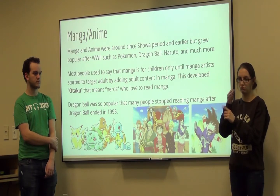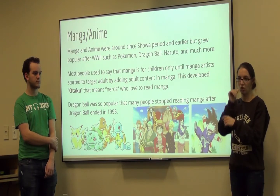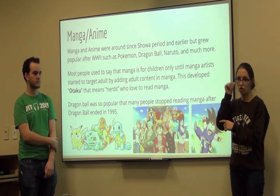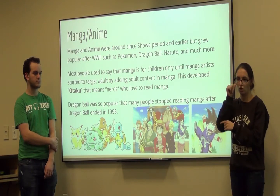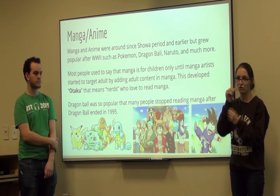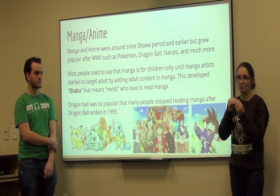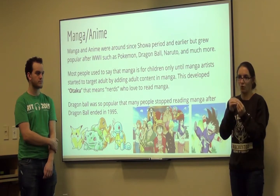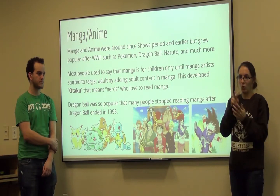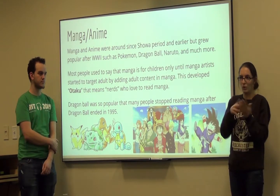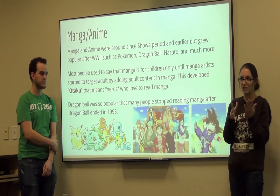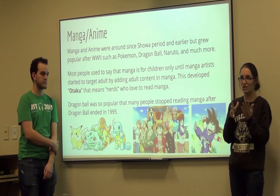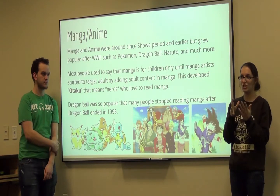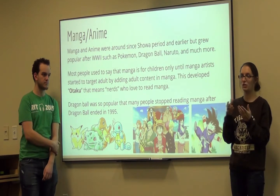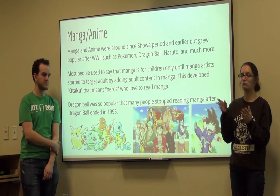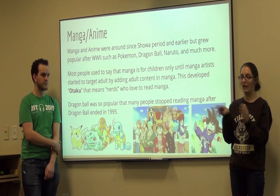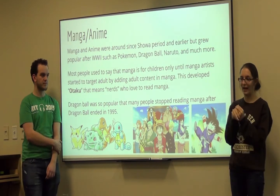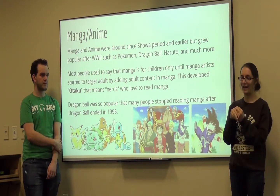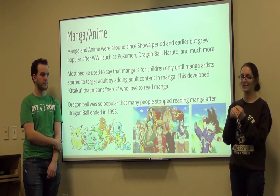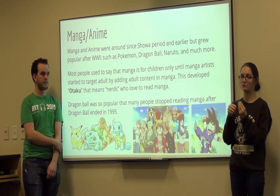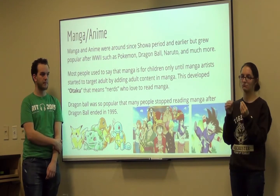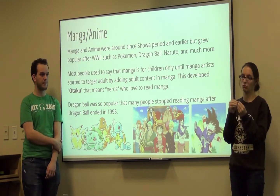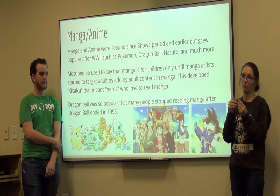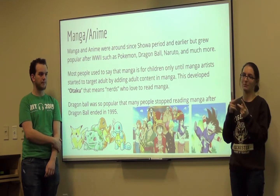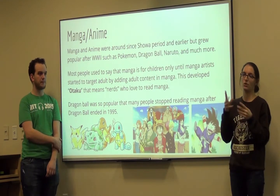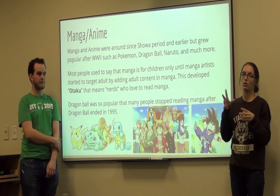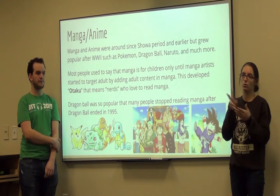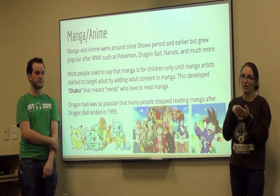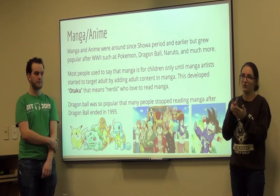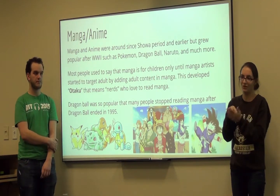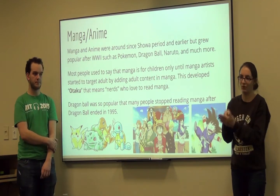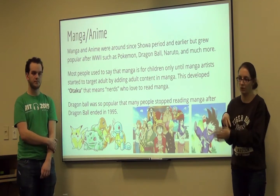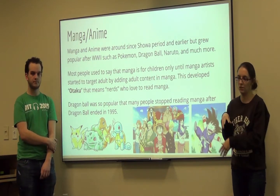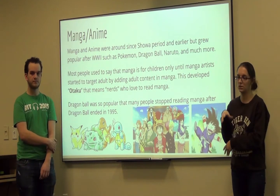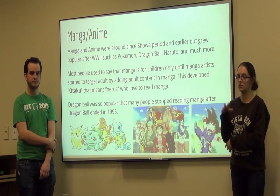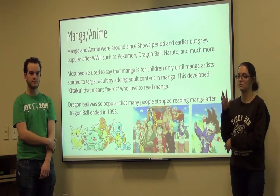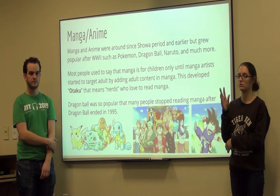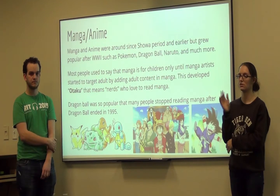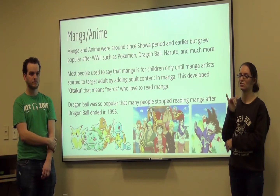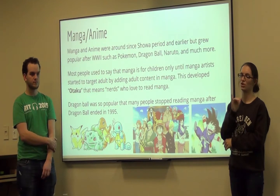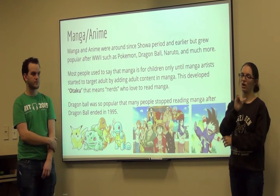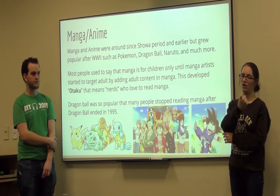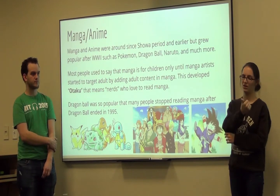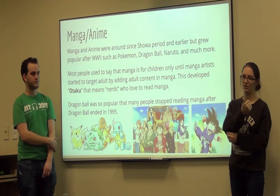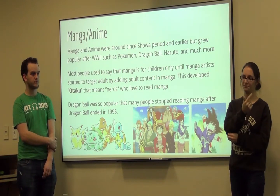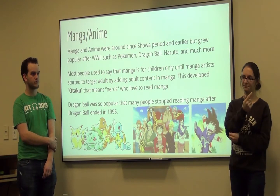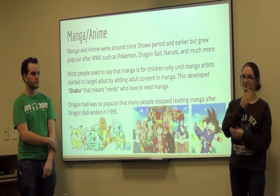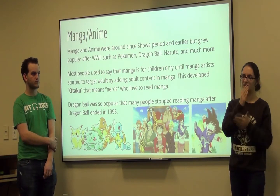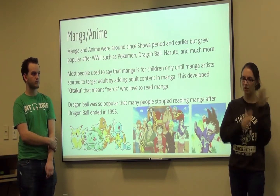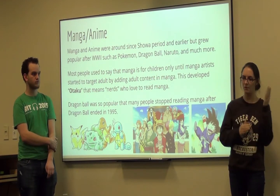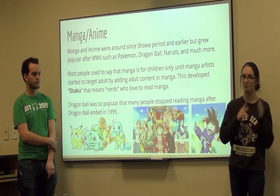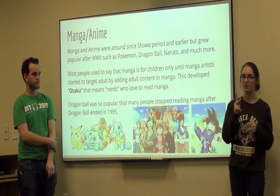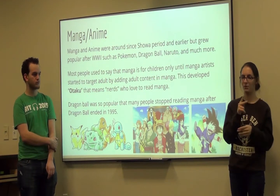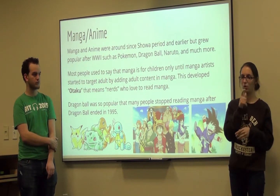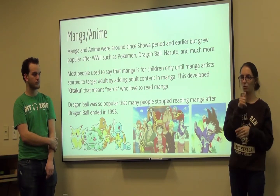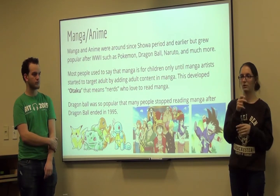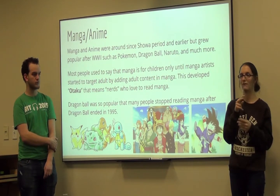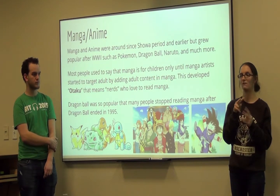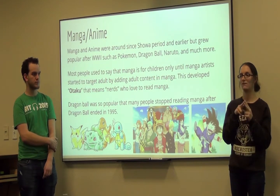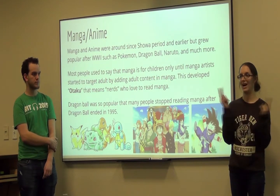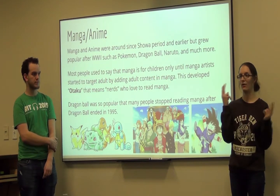adding a lot of comics and a lot of adult content as well to the manga and anime. There